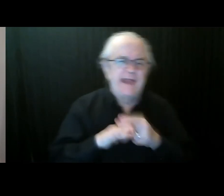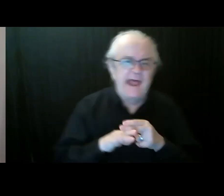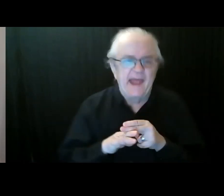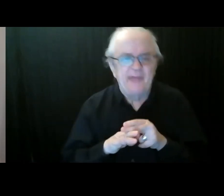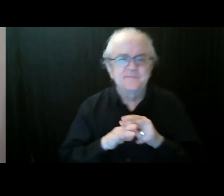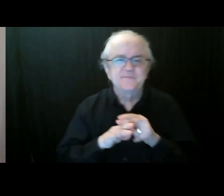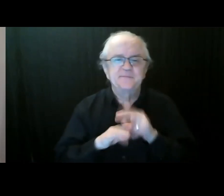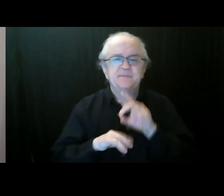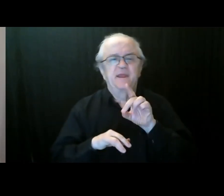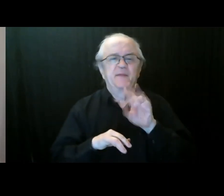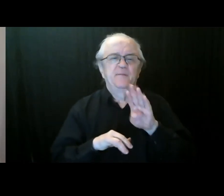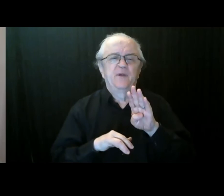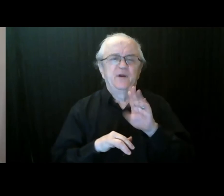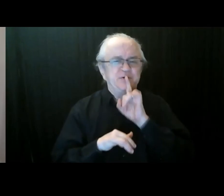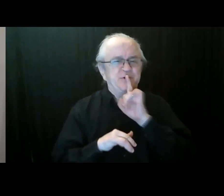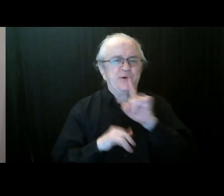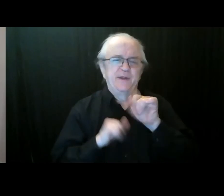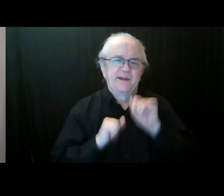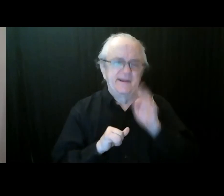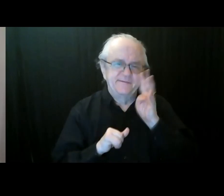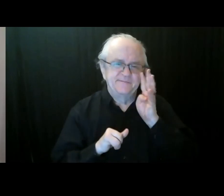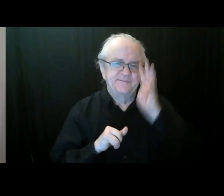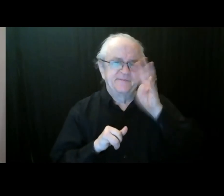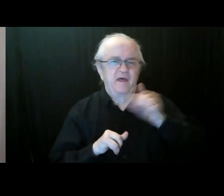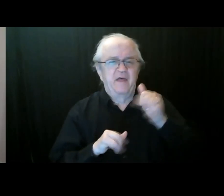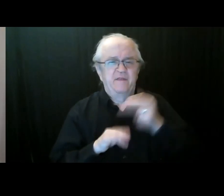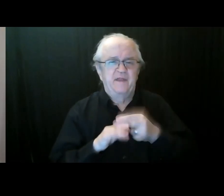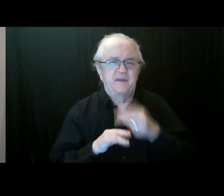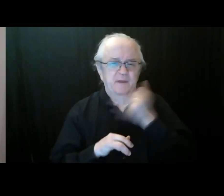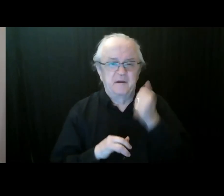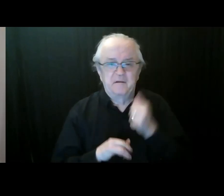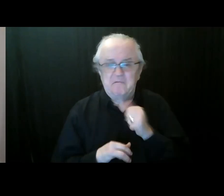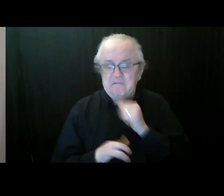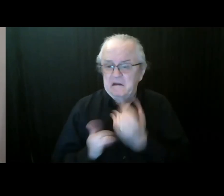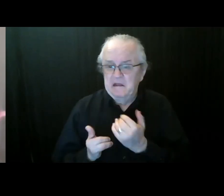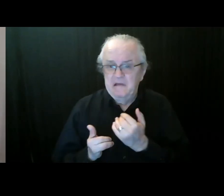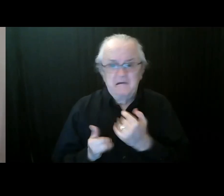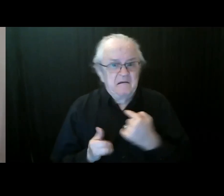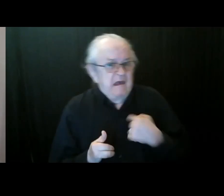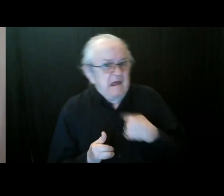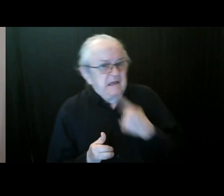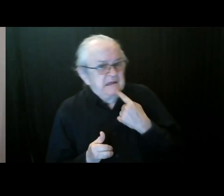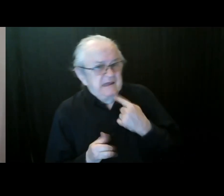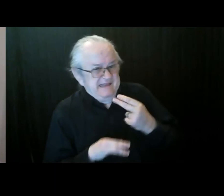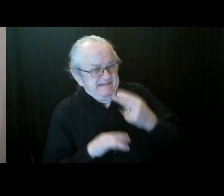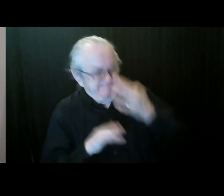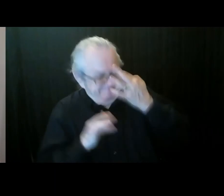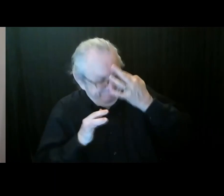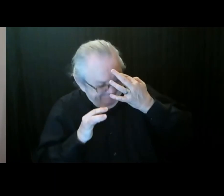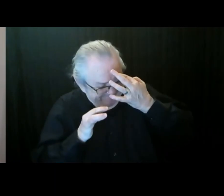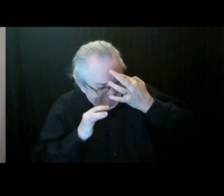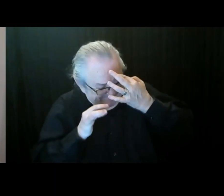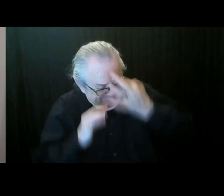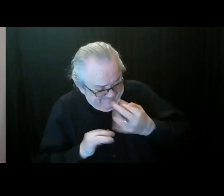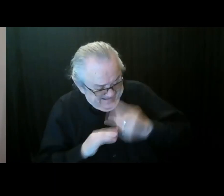Bird. Surely you can come up with a better name than that." "Not at the moment." I said, "Besides, naming a bird,